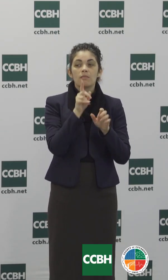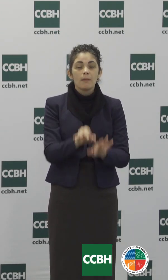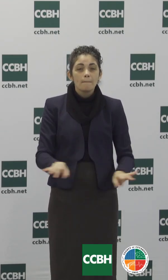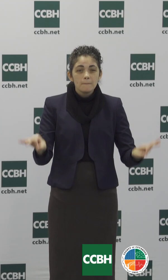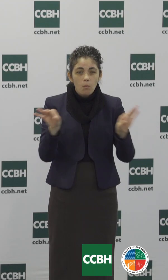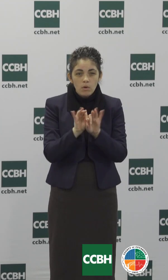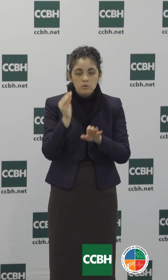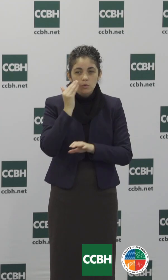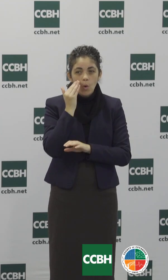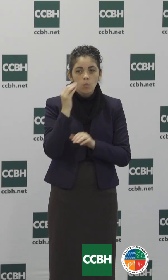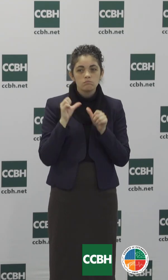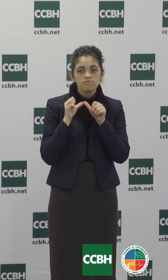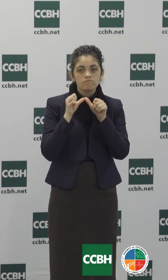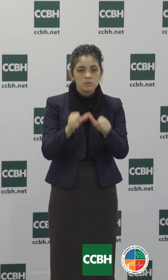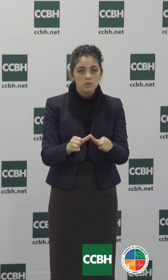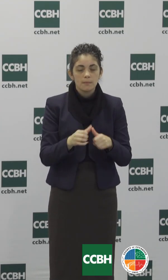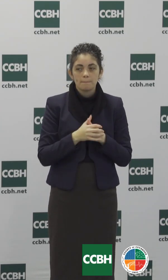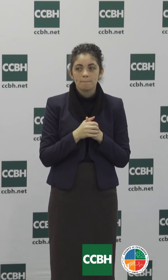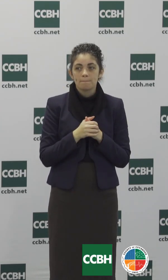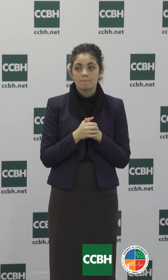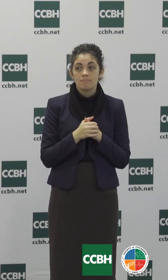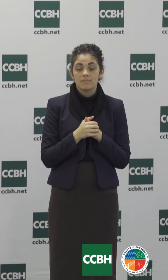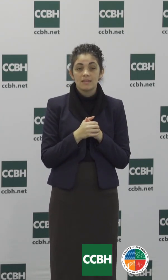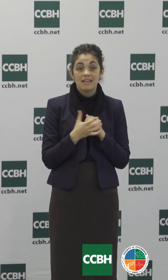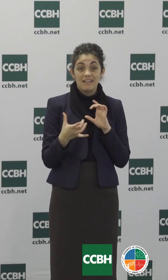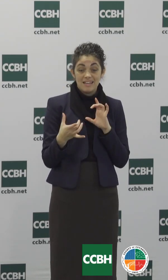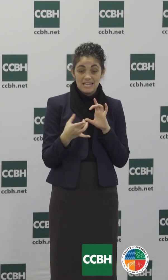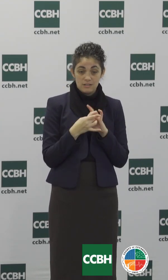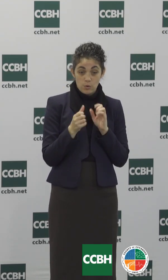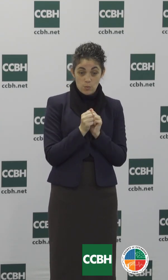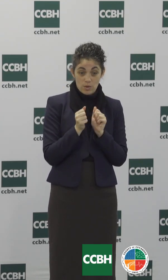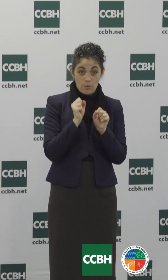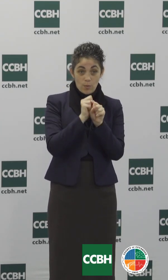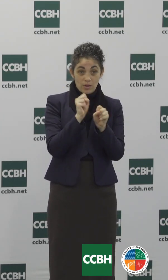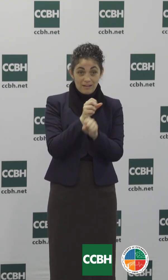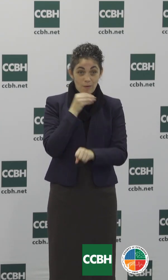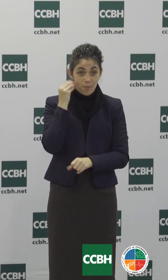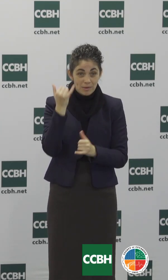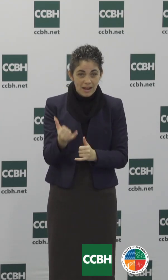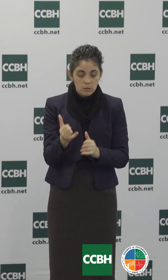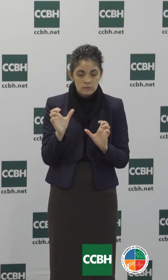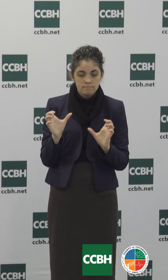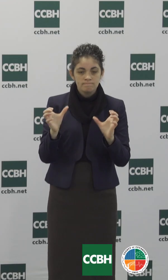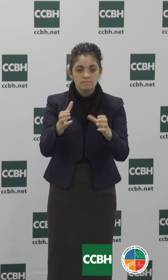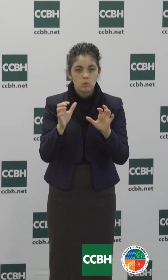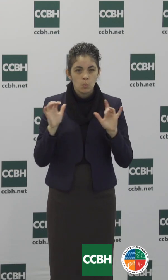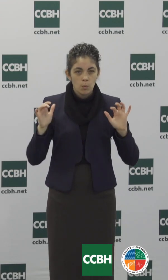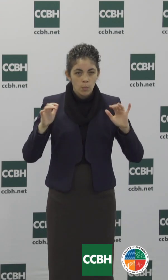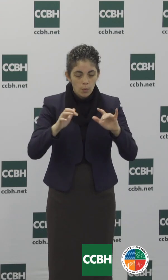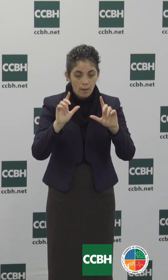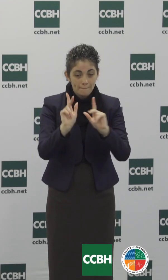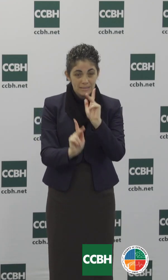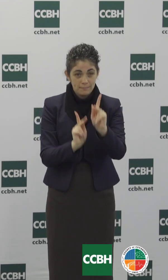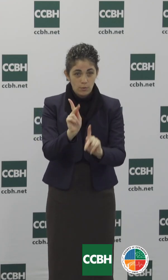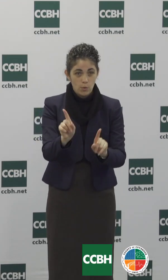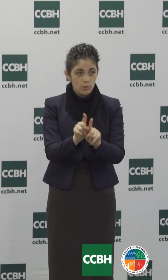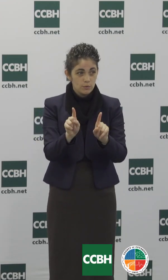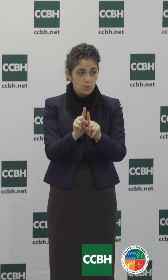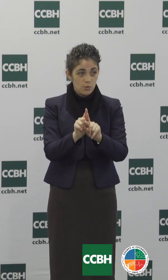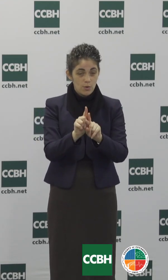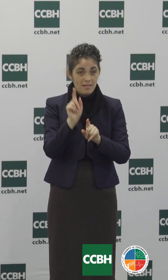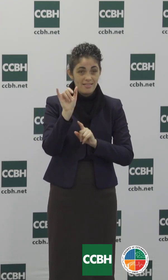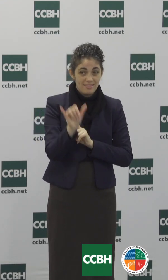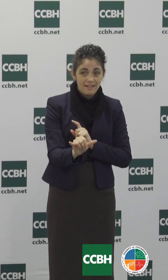point. As it relates to remote work, gatherings of people, and a range of